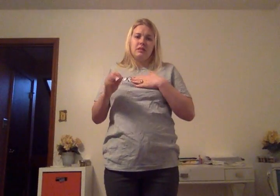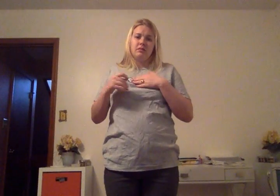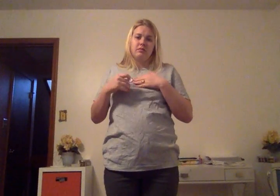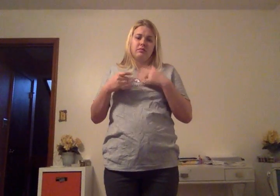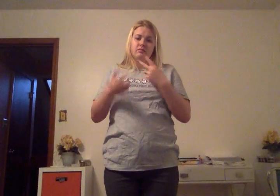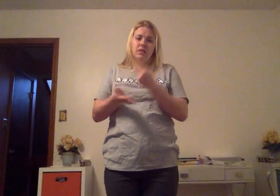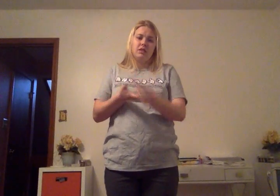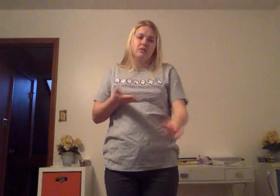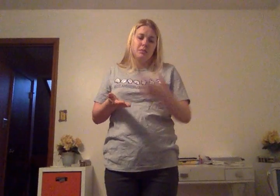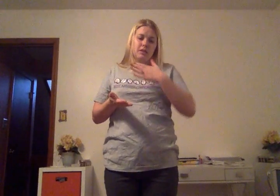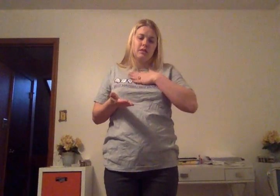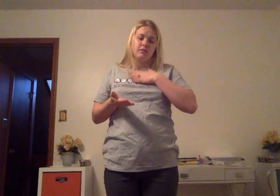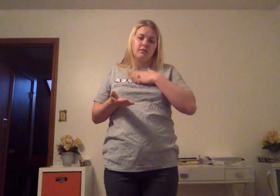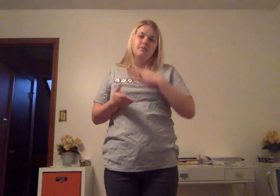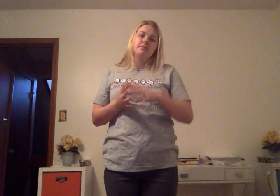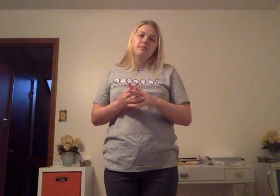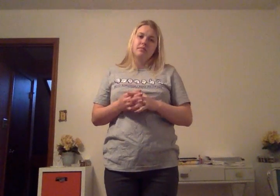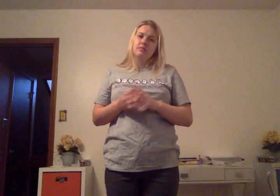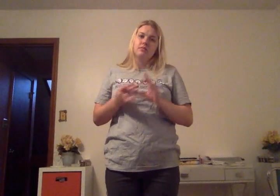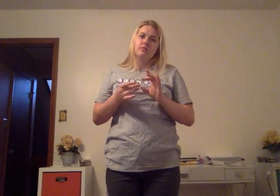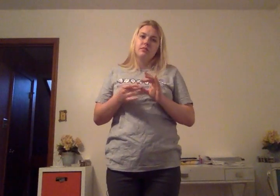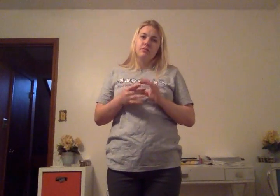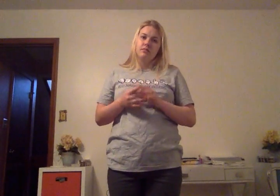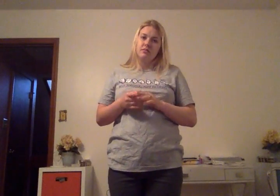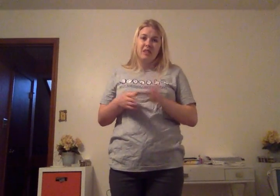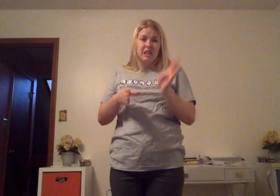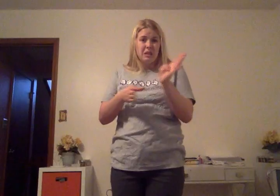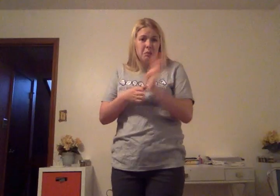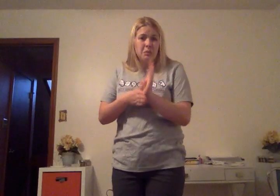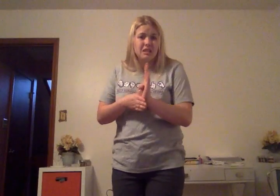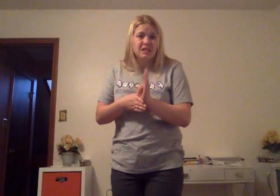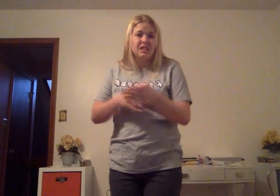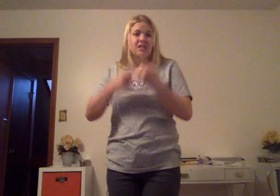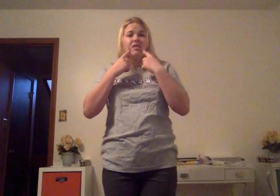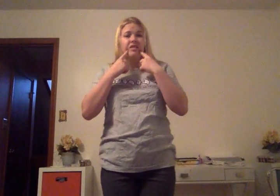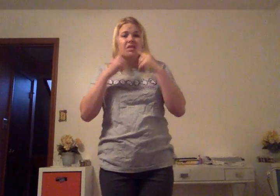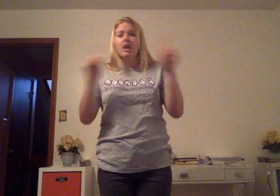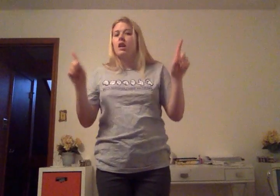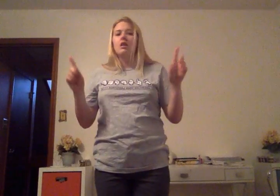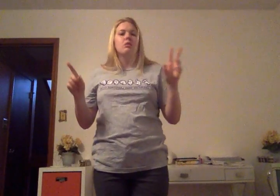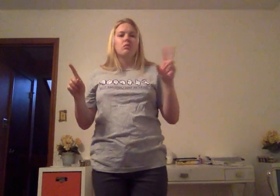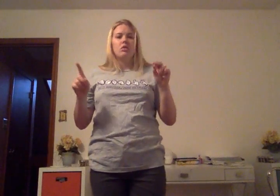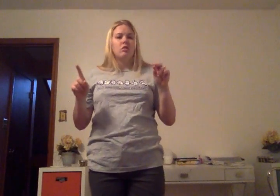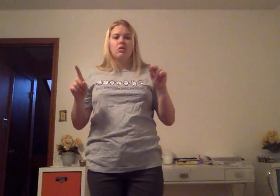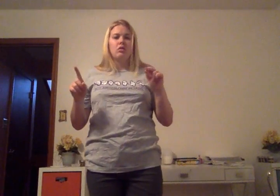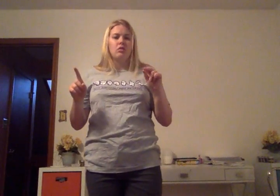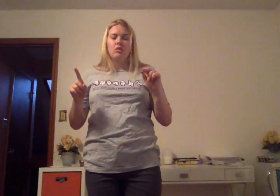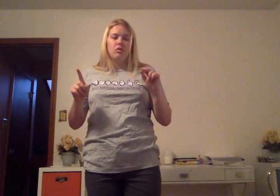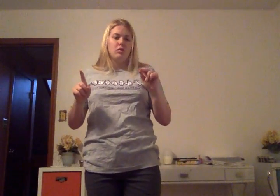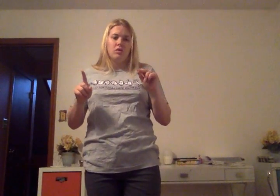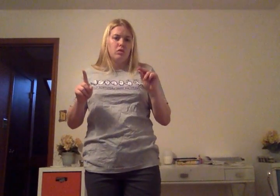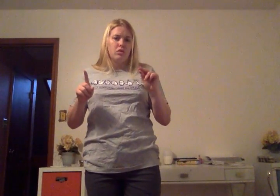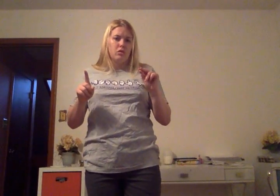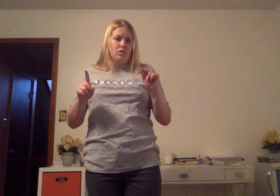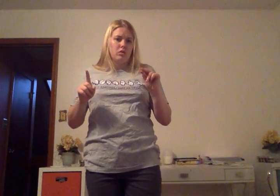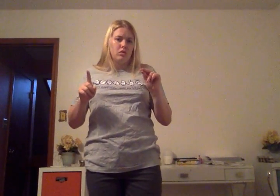got caught up in the business or fame or that? No, I definitely don't. No, I don't think I ever accepted the position